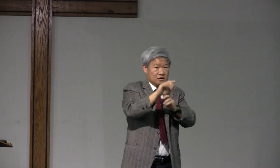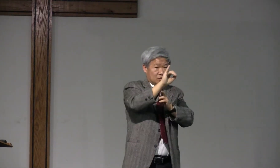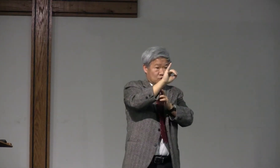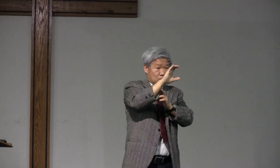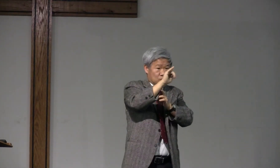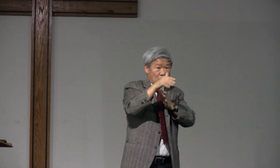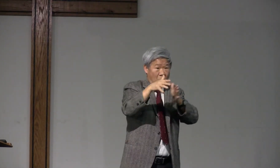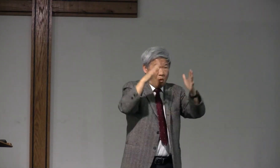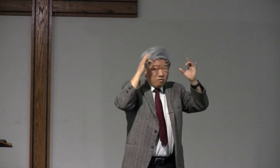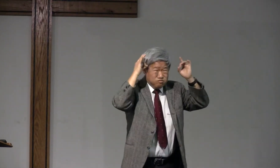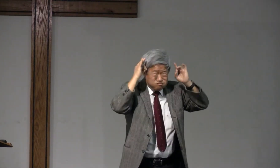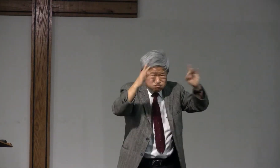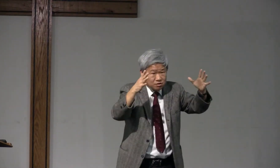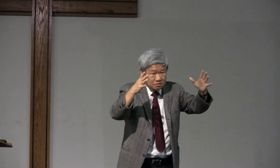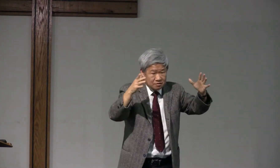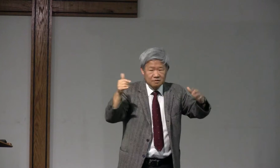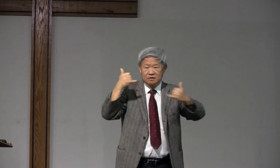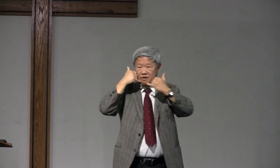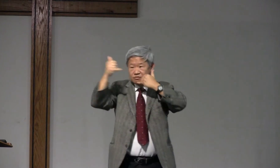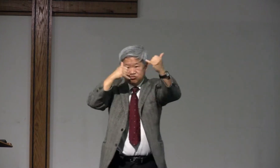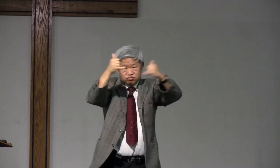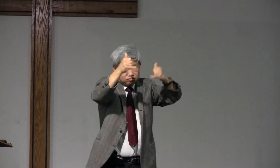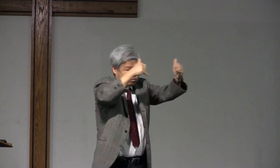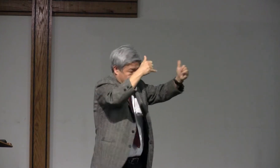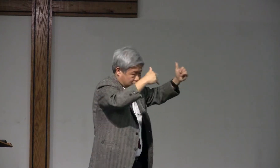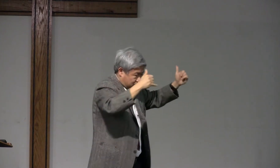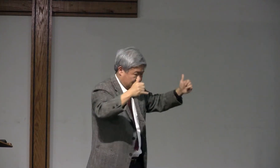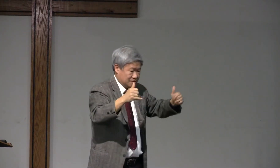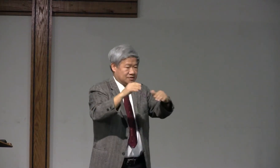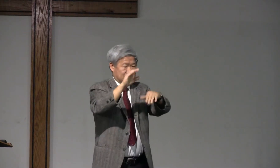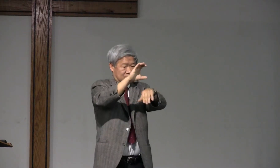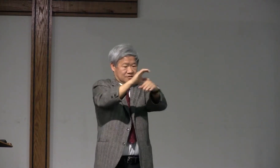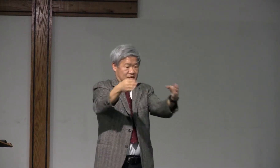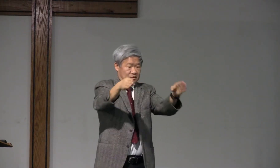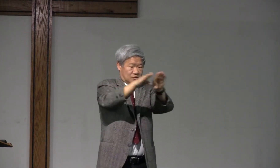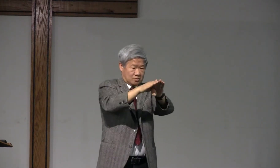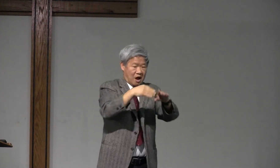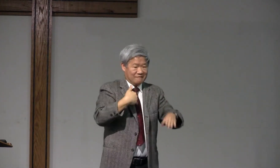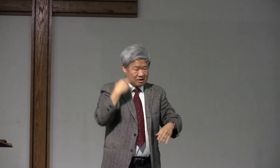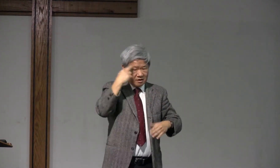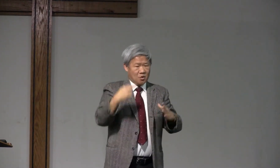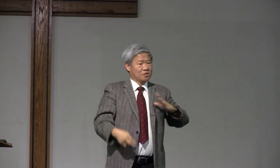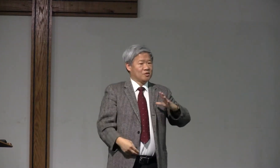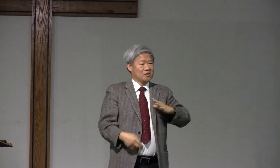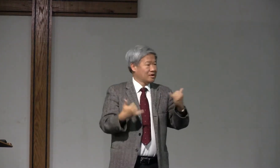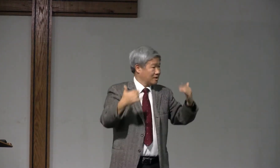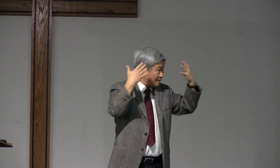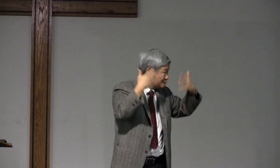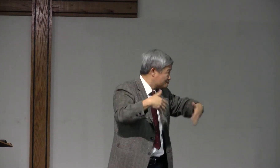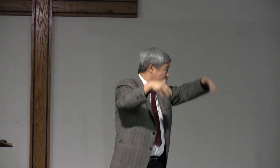Now, in bad weather like ice storms, we call people and say the church is closed.